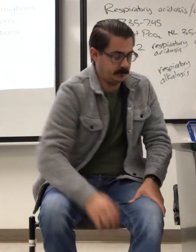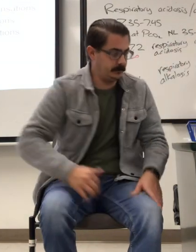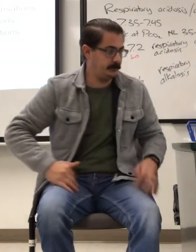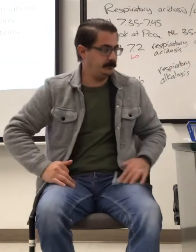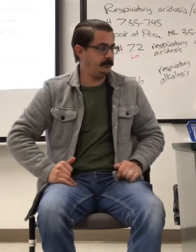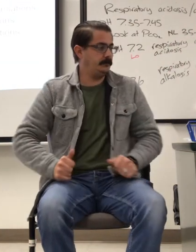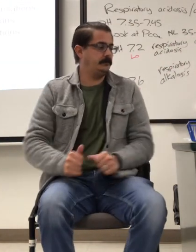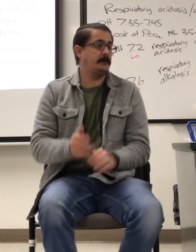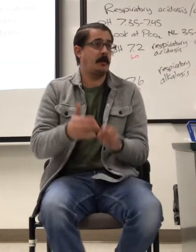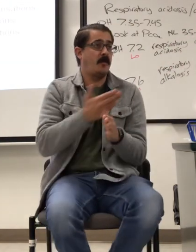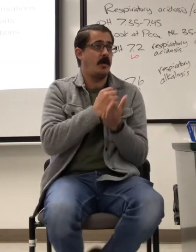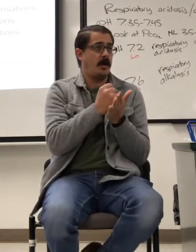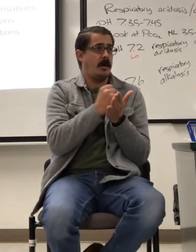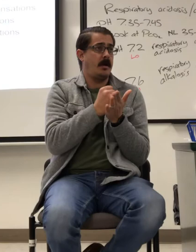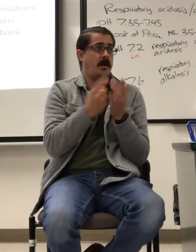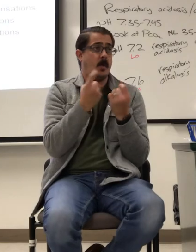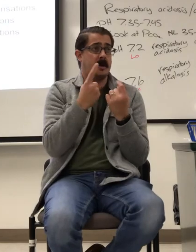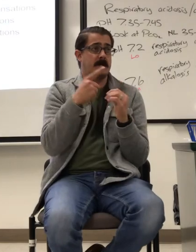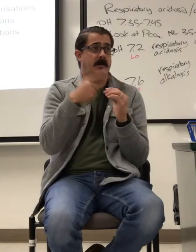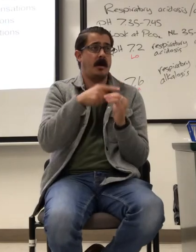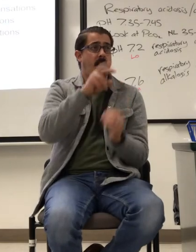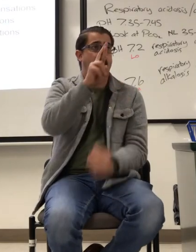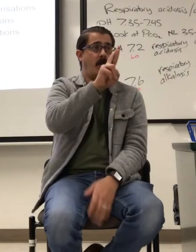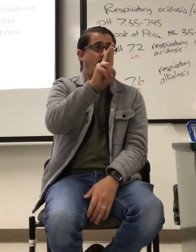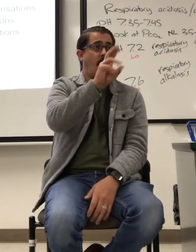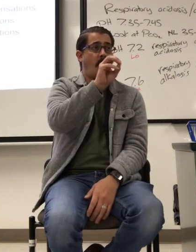But before I erase this, is there any questions on Rome?